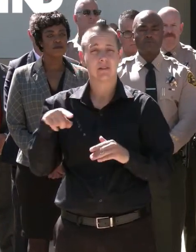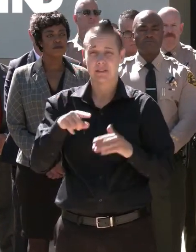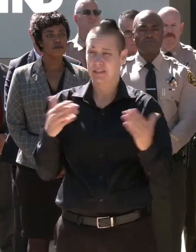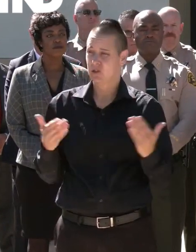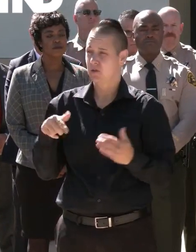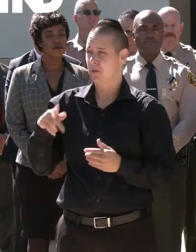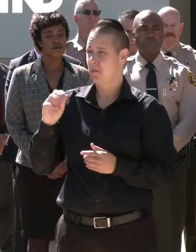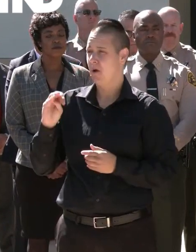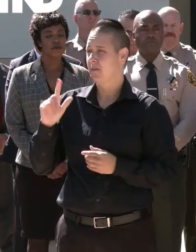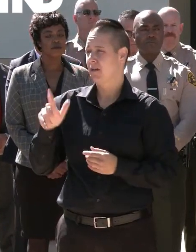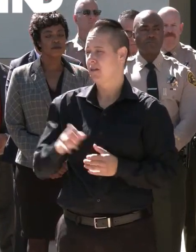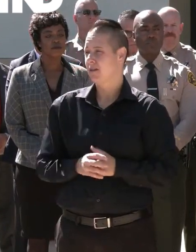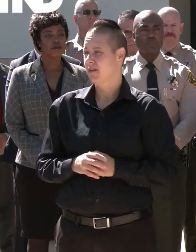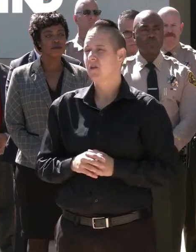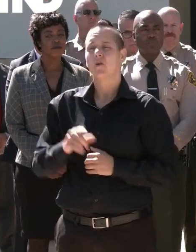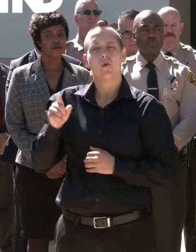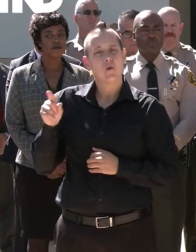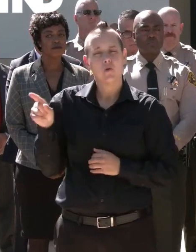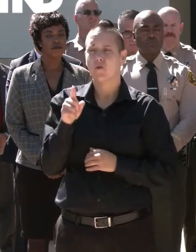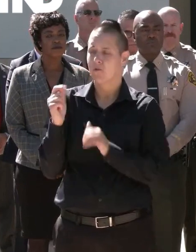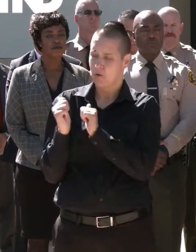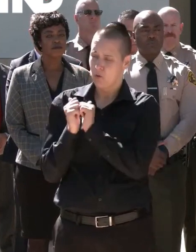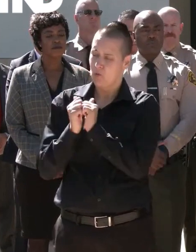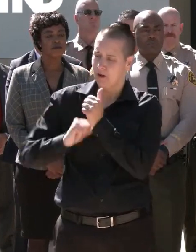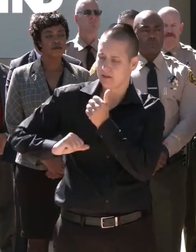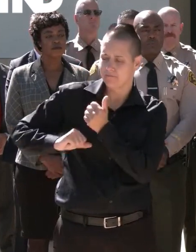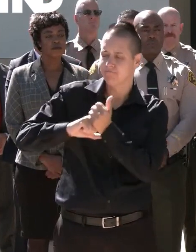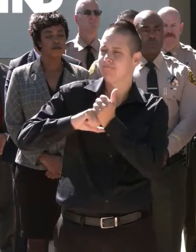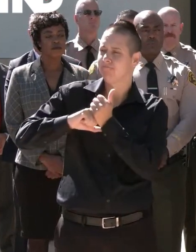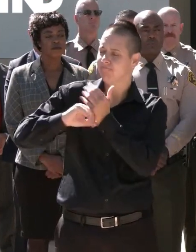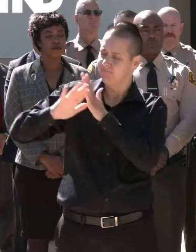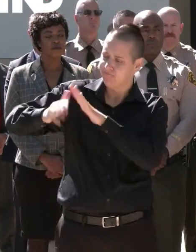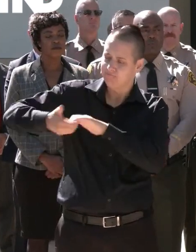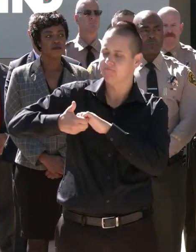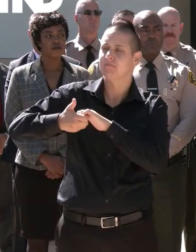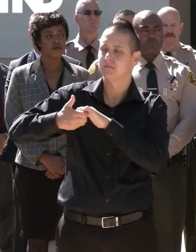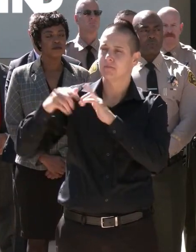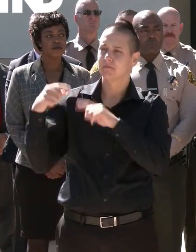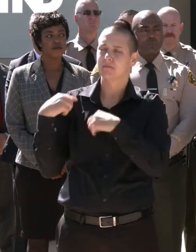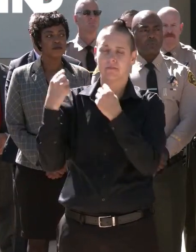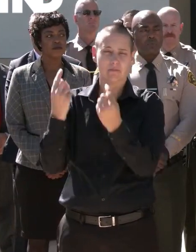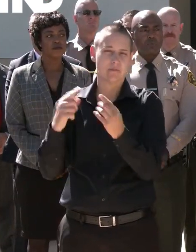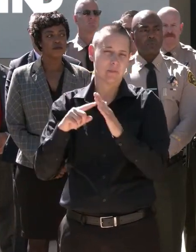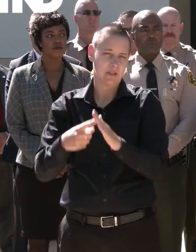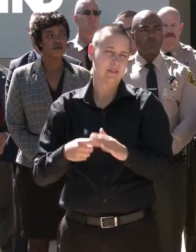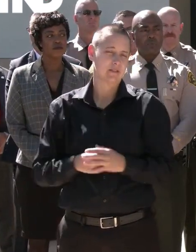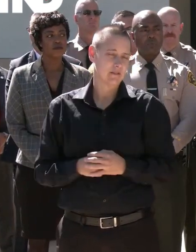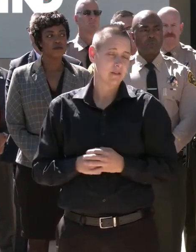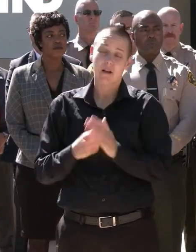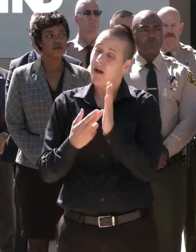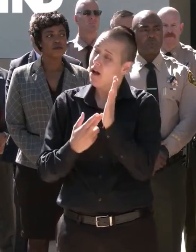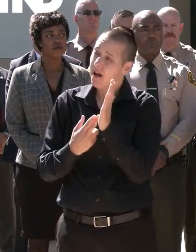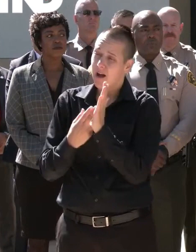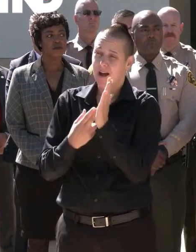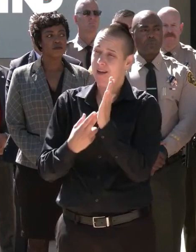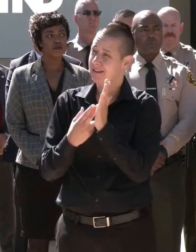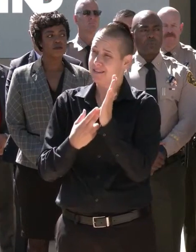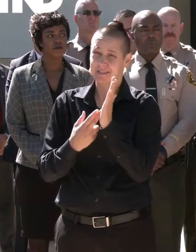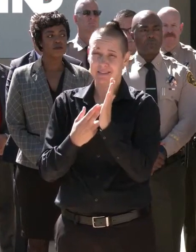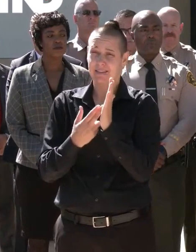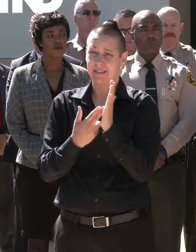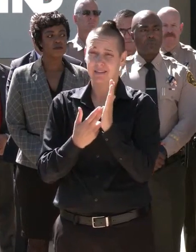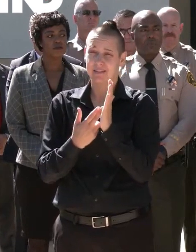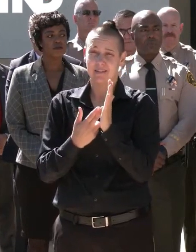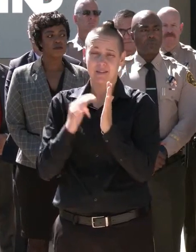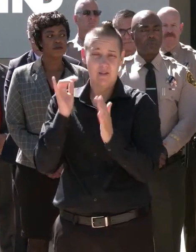in Palmdale. You have been with us from the very beginning. And honestly, based on our